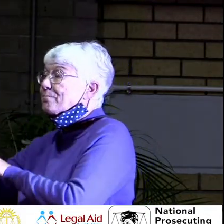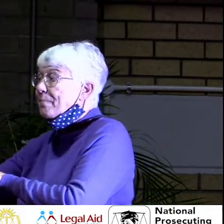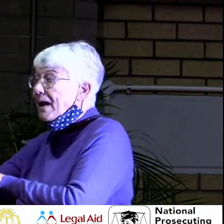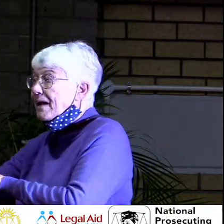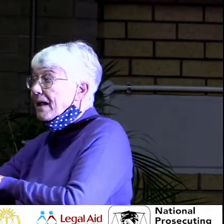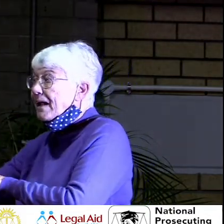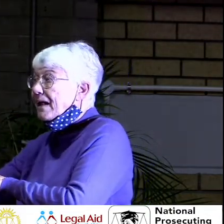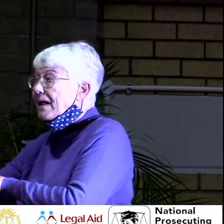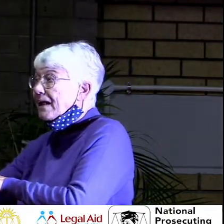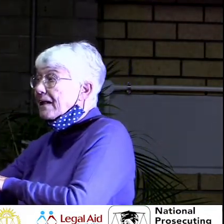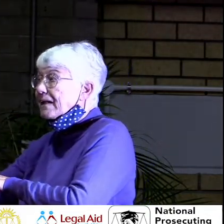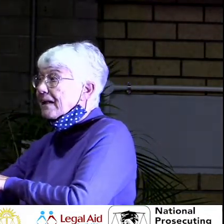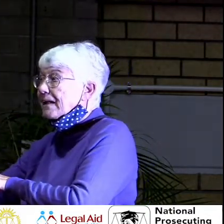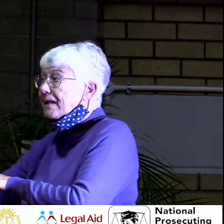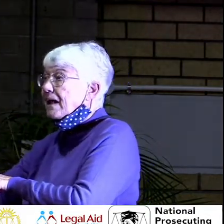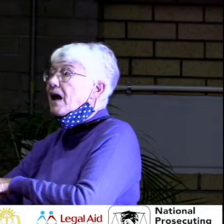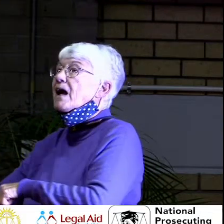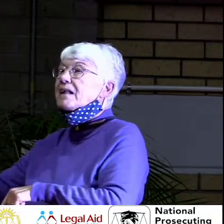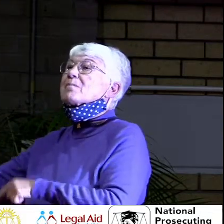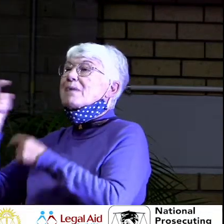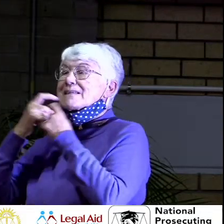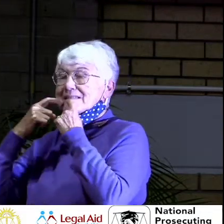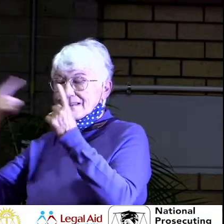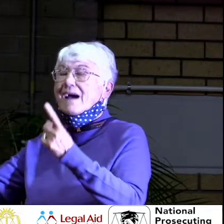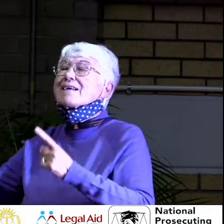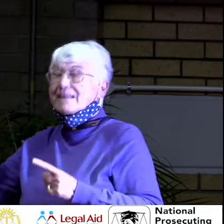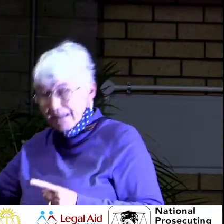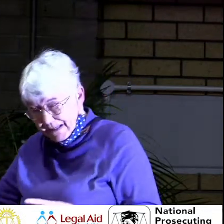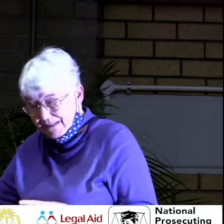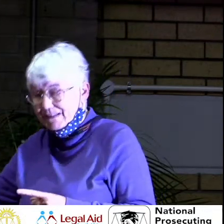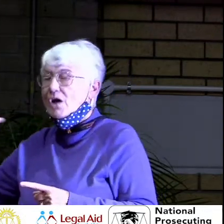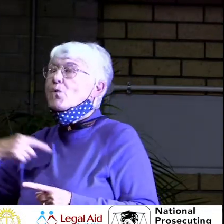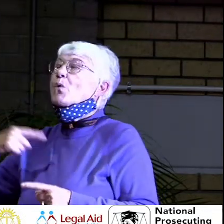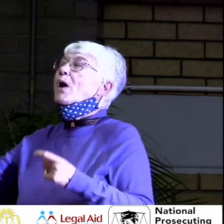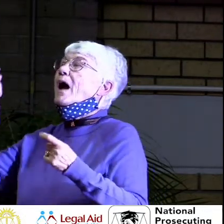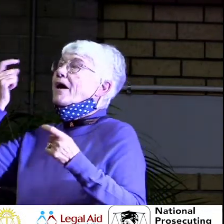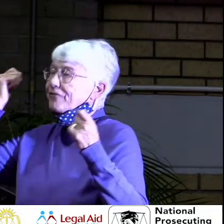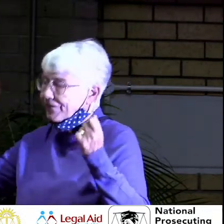they must have said we've done X, Y, and Z.